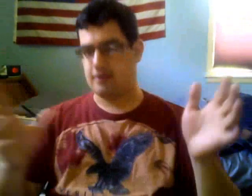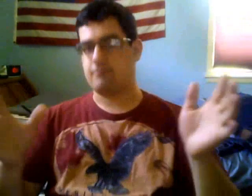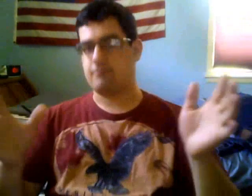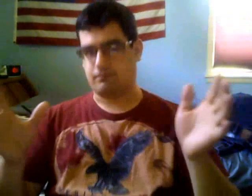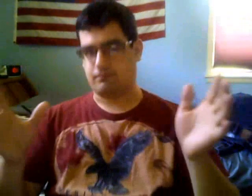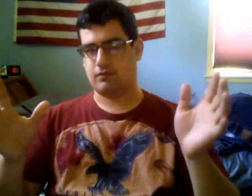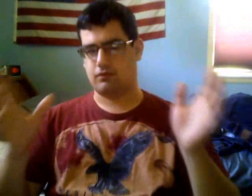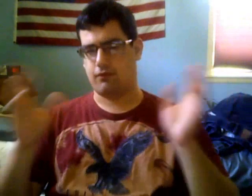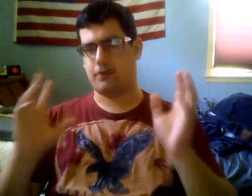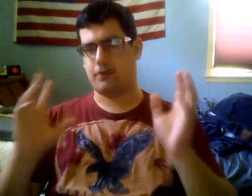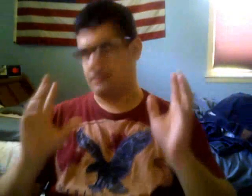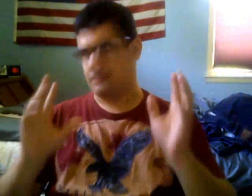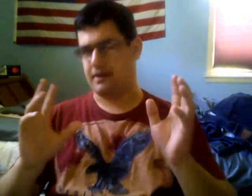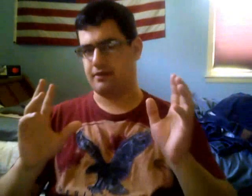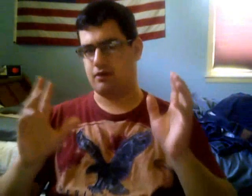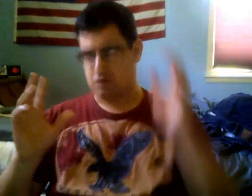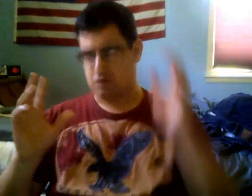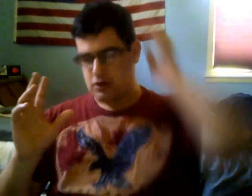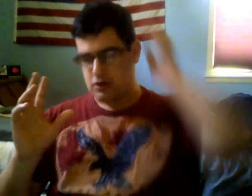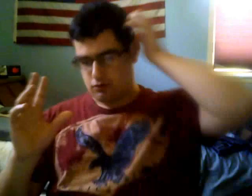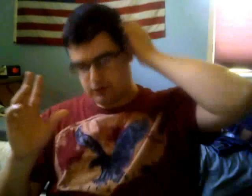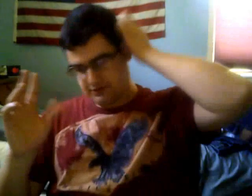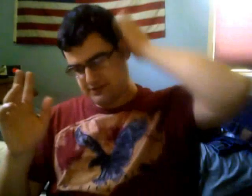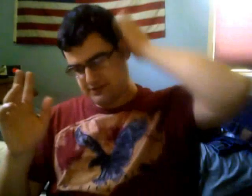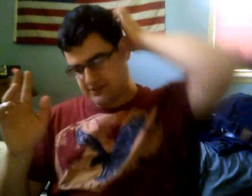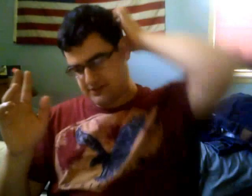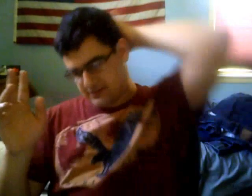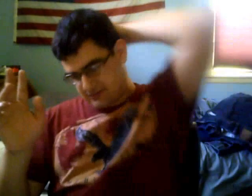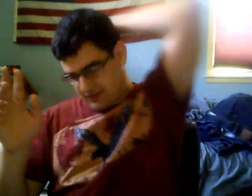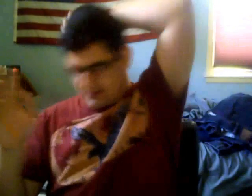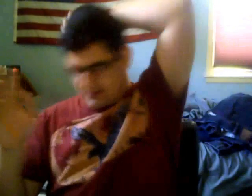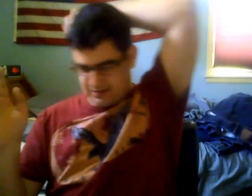The Ford campaign, though, was